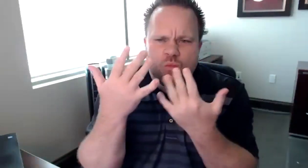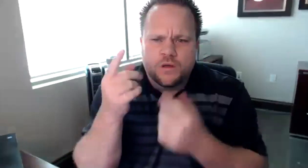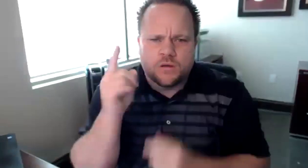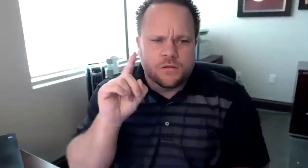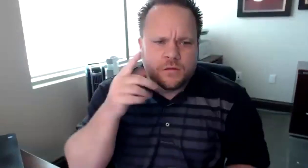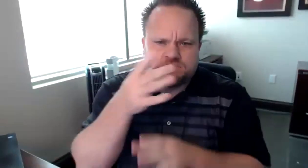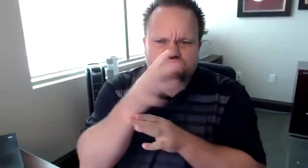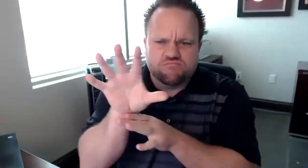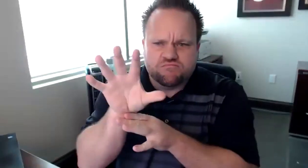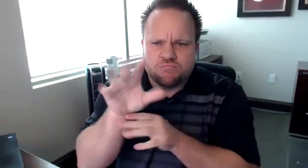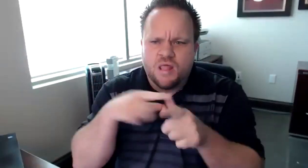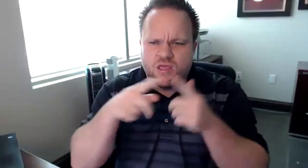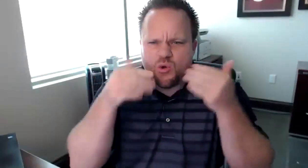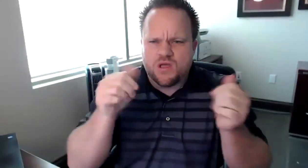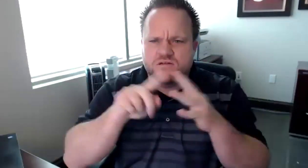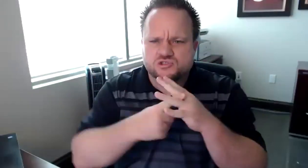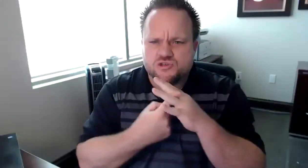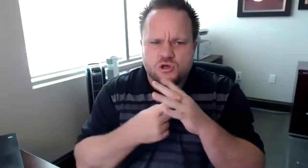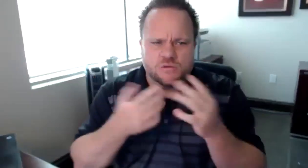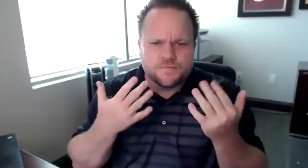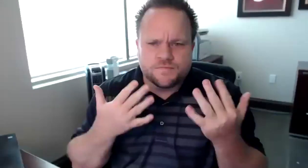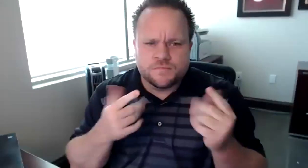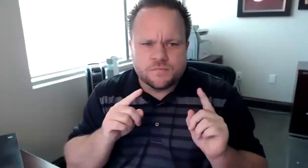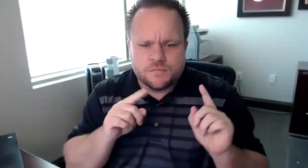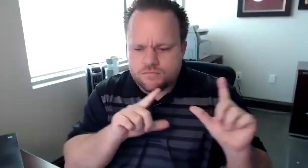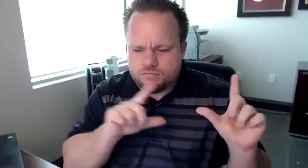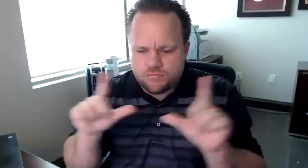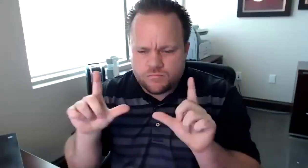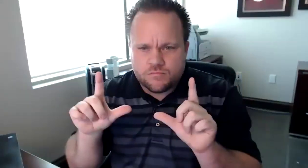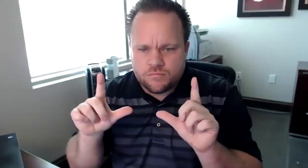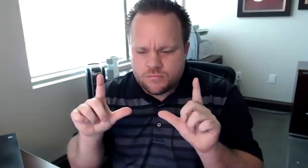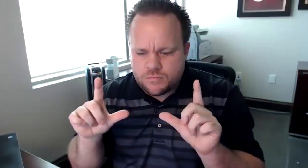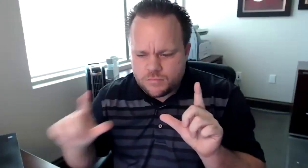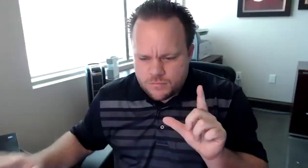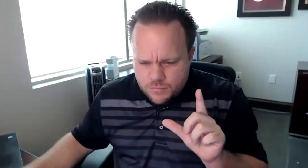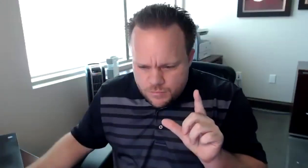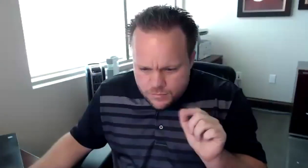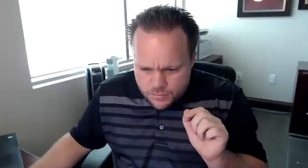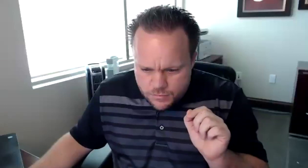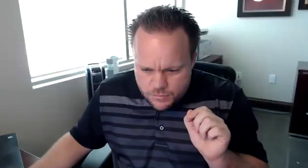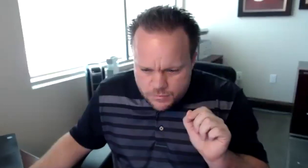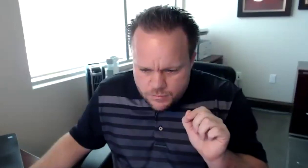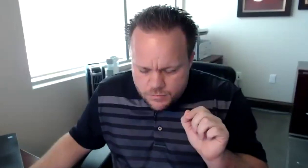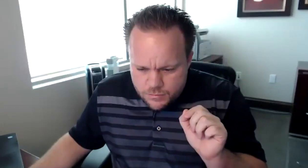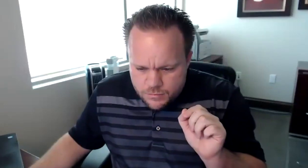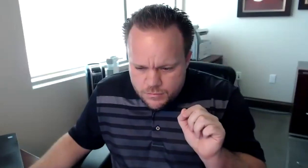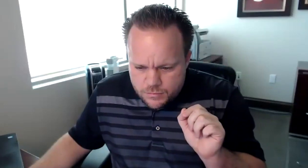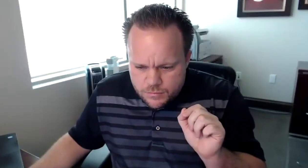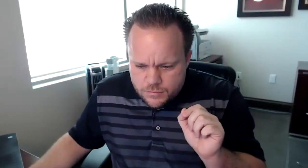Hello. Do you mind waiting just one moment? We're going to spotlight you and then you can go ahead and start, okay? So just a moment until you're on the